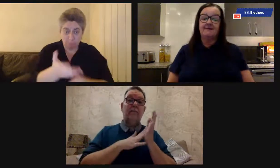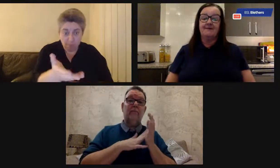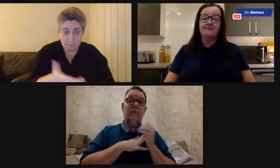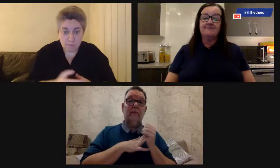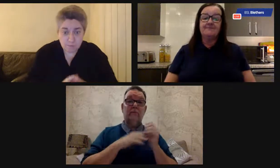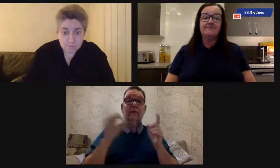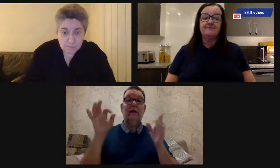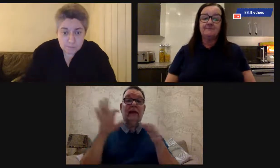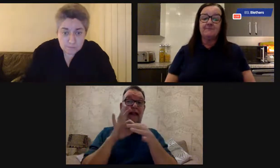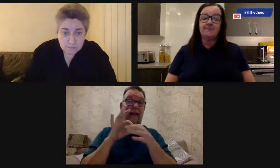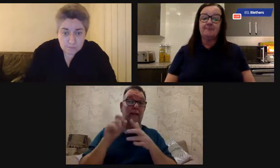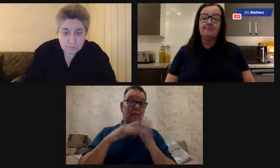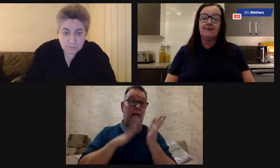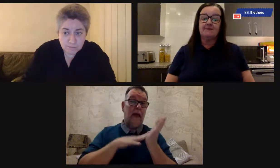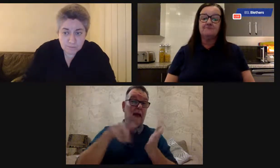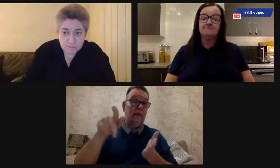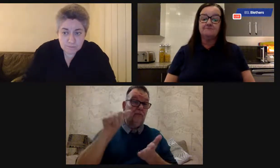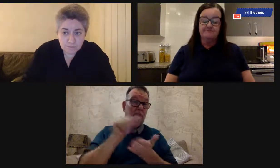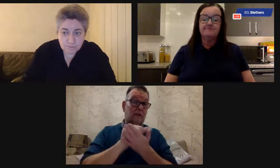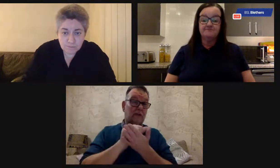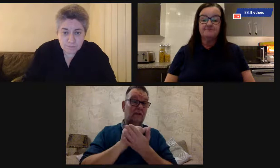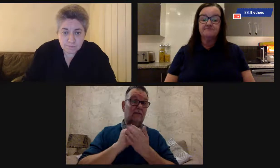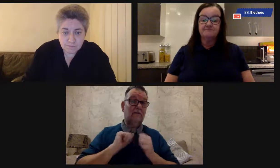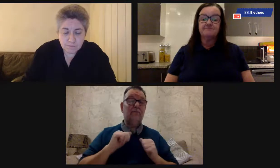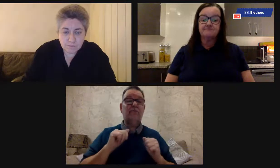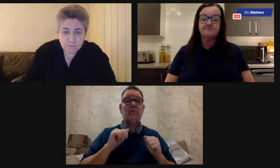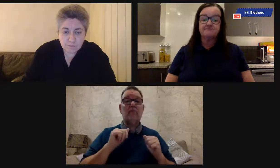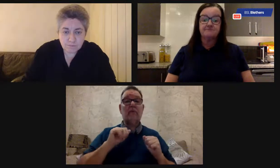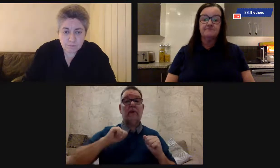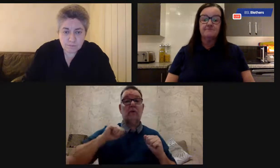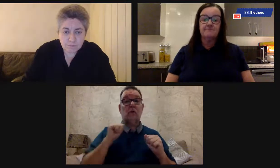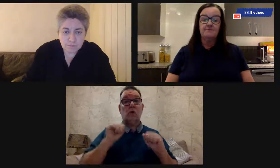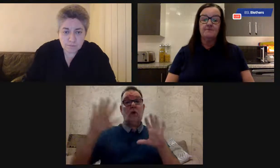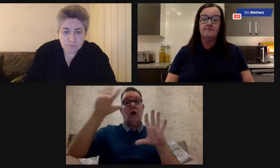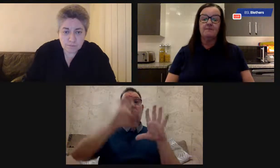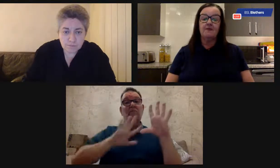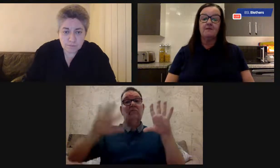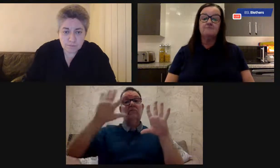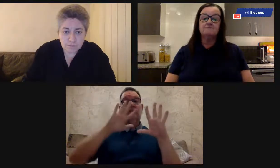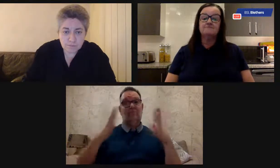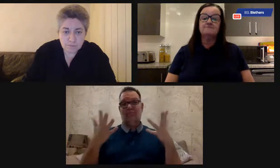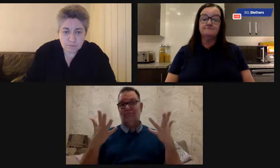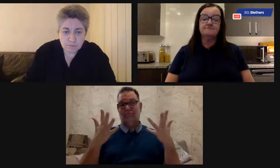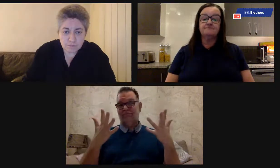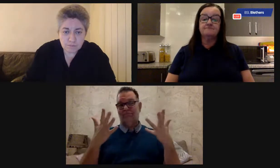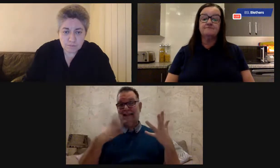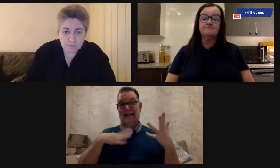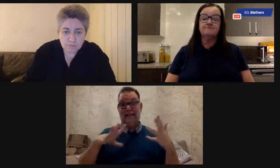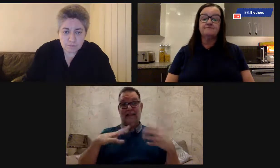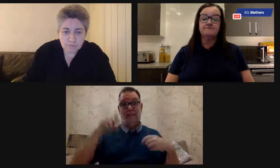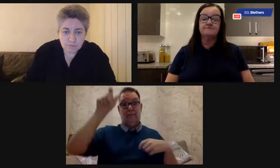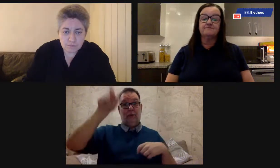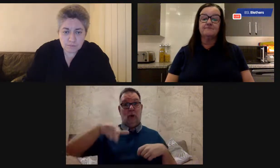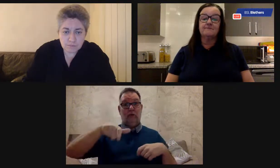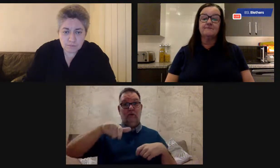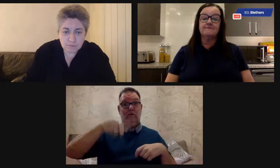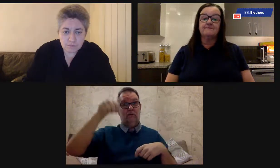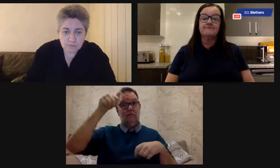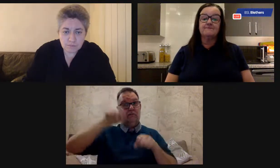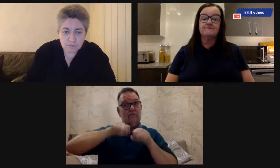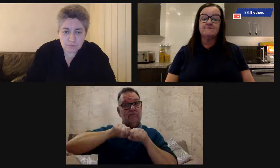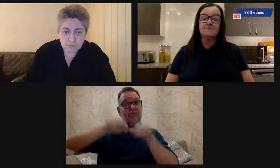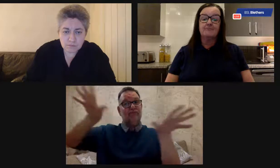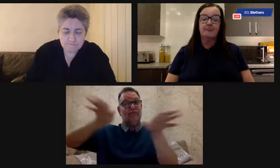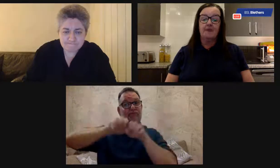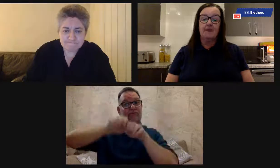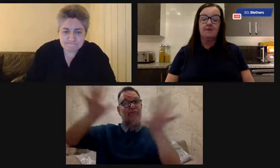to be appointed. Well, hopefully today we'll get your message out there. Yeah, Pam's right. She's the rep for Scotland, and